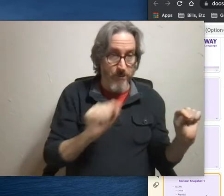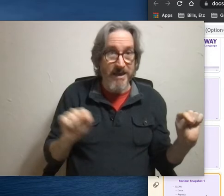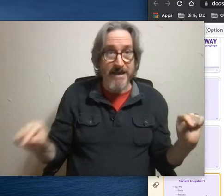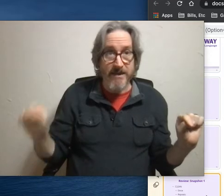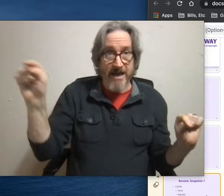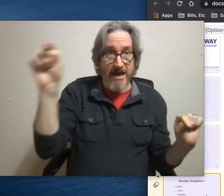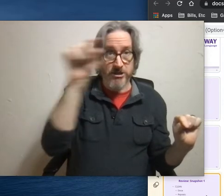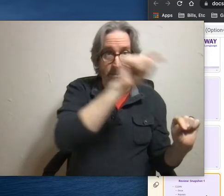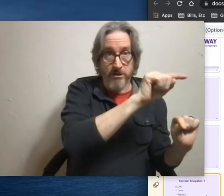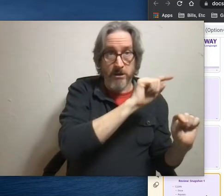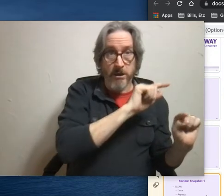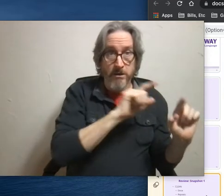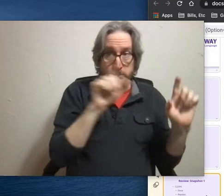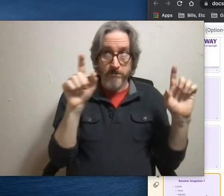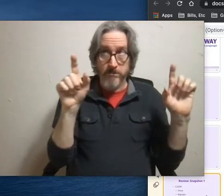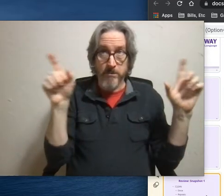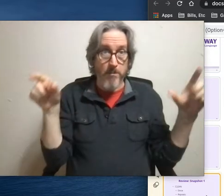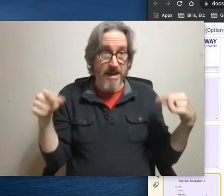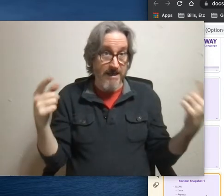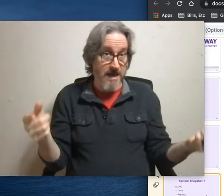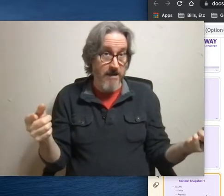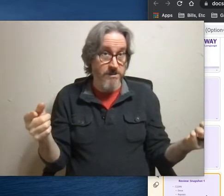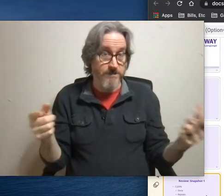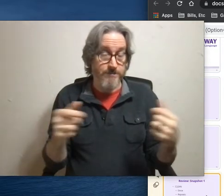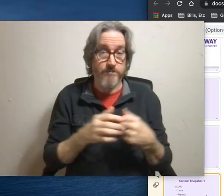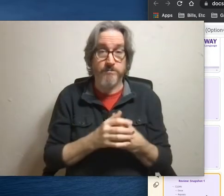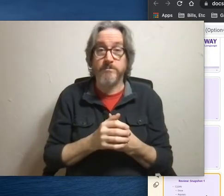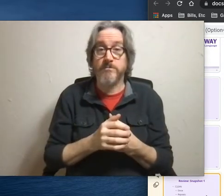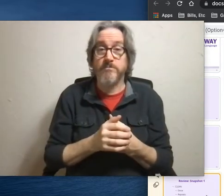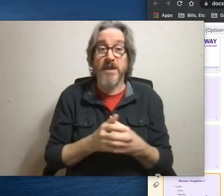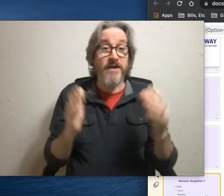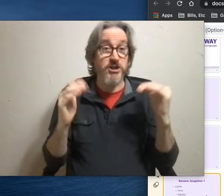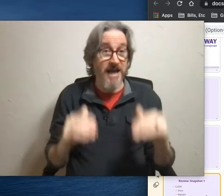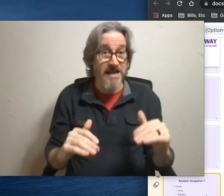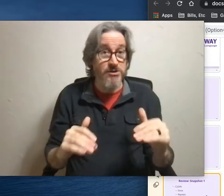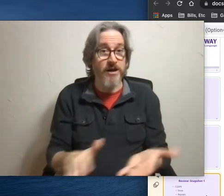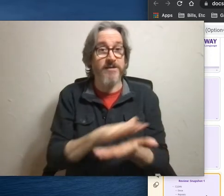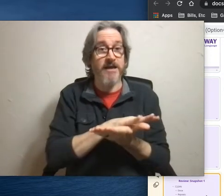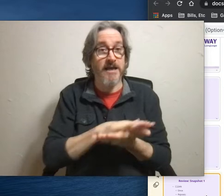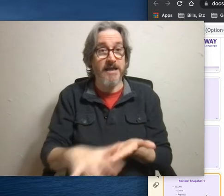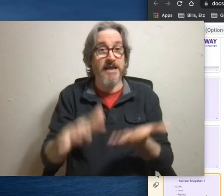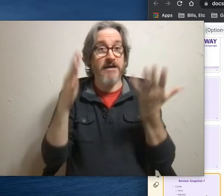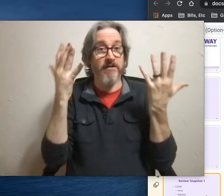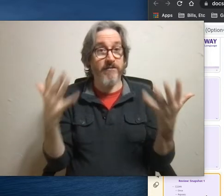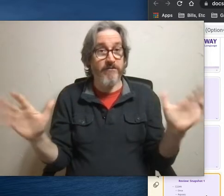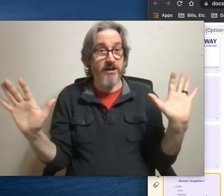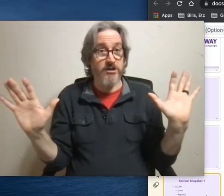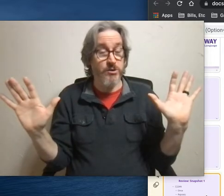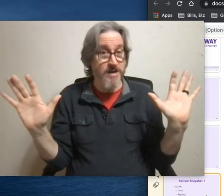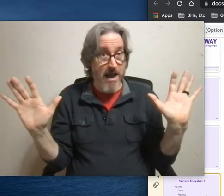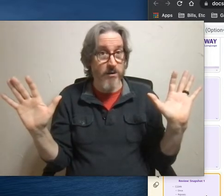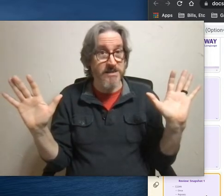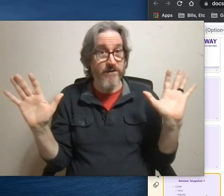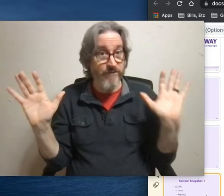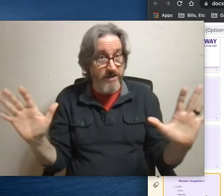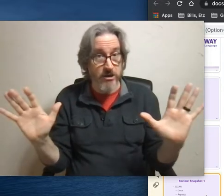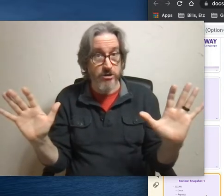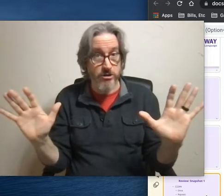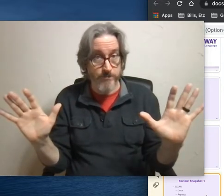She repeated the action many times. And then she ends with clean, finish. So now